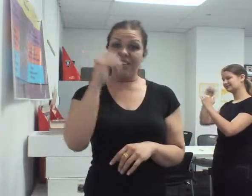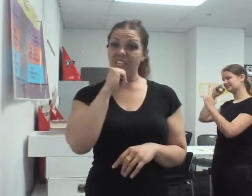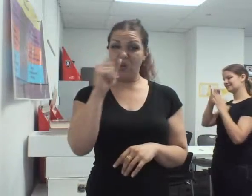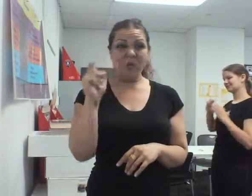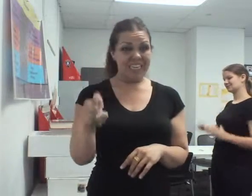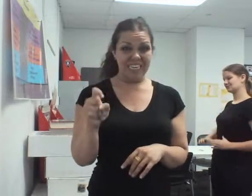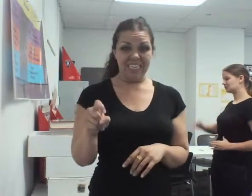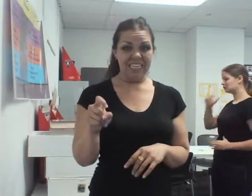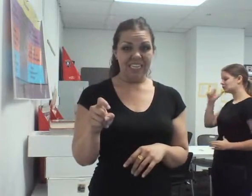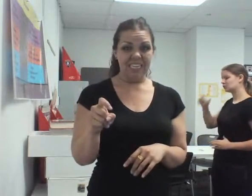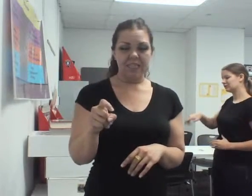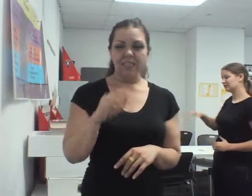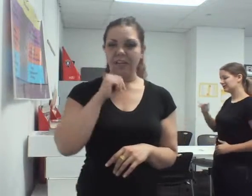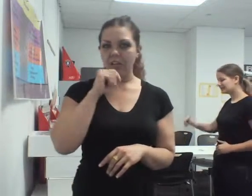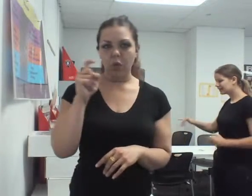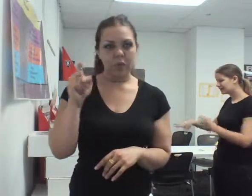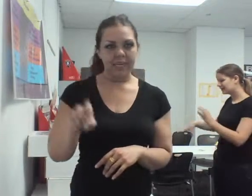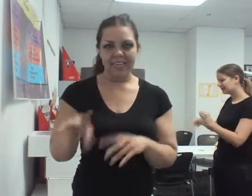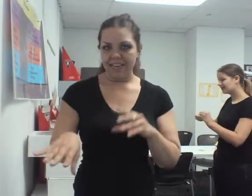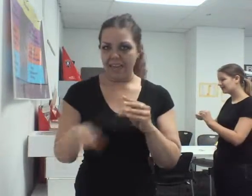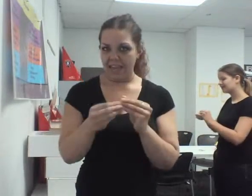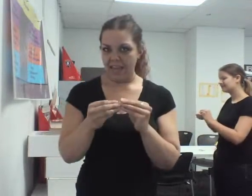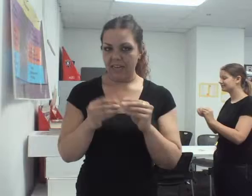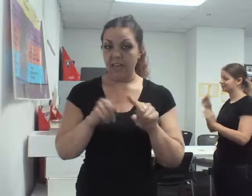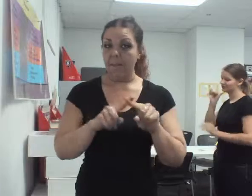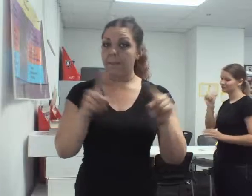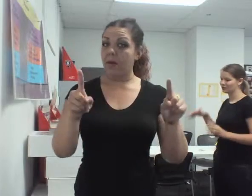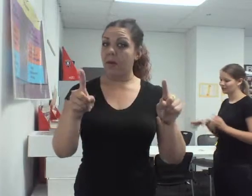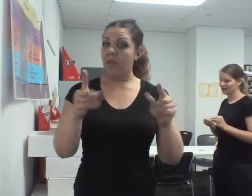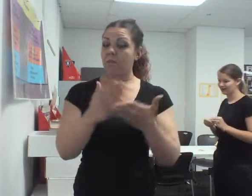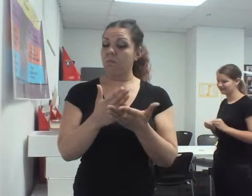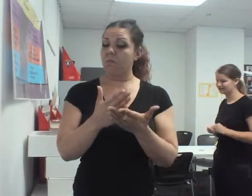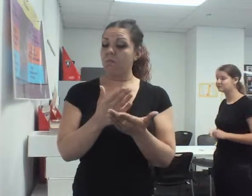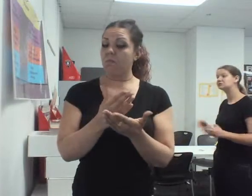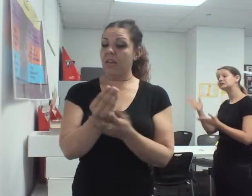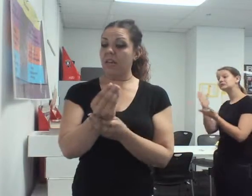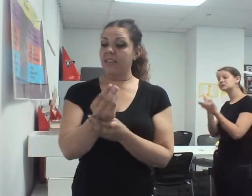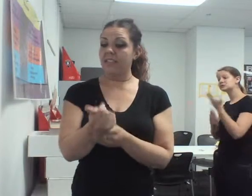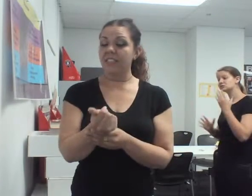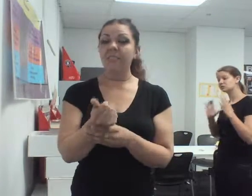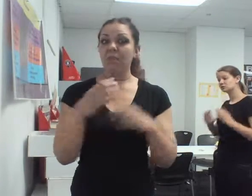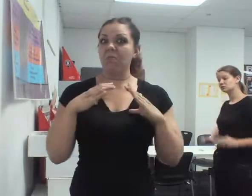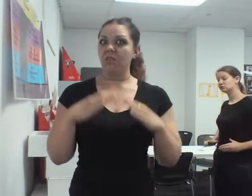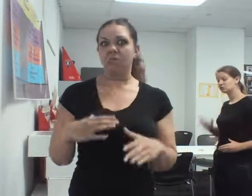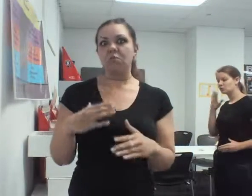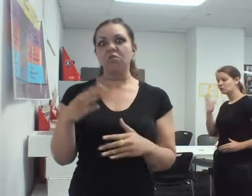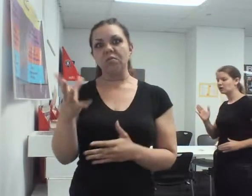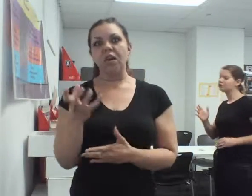need to add it. Some consumers will. So it'll be a gut feeling. You'll figure it out.